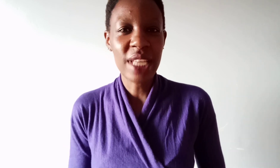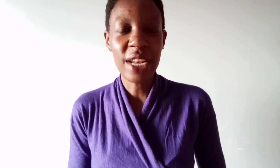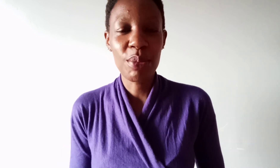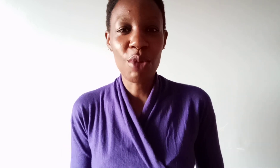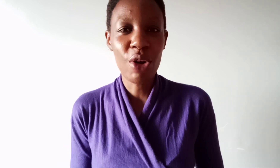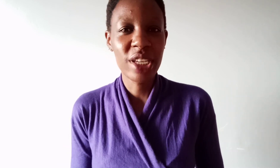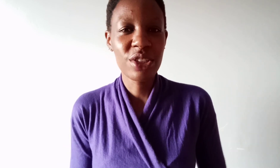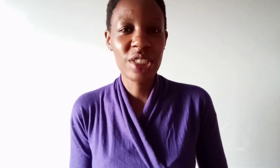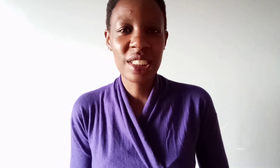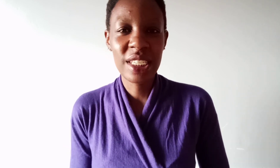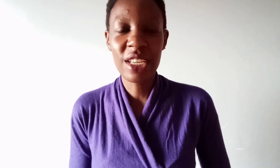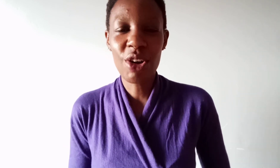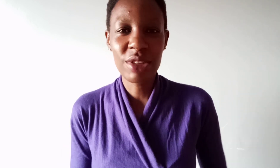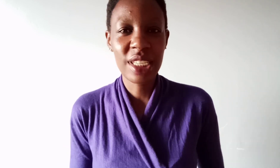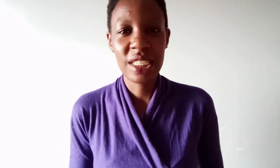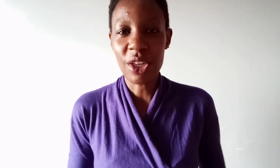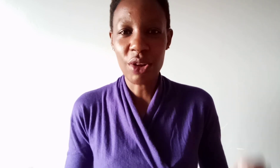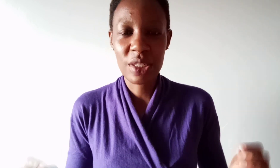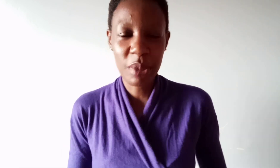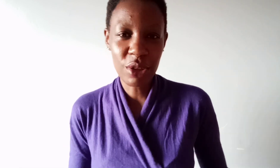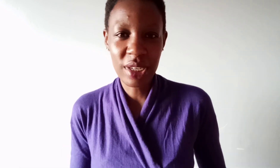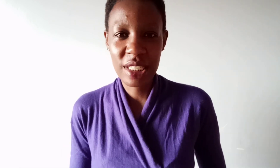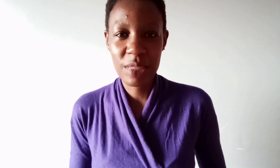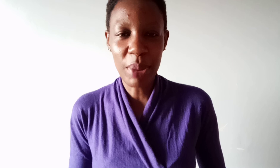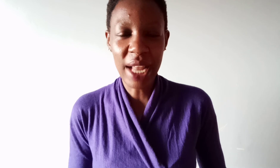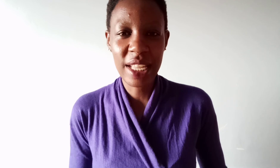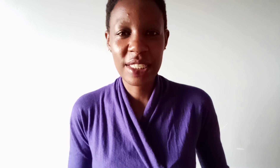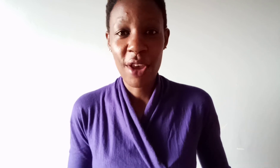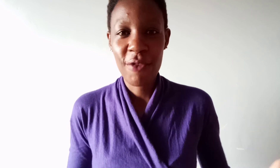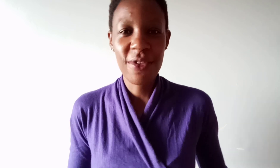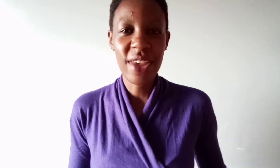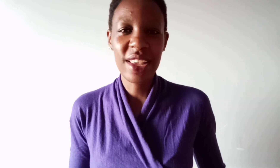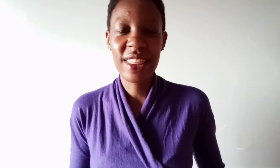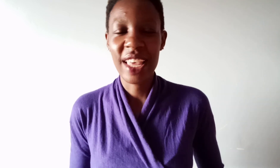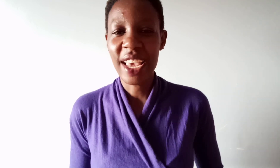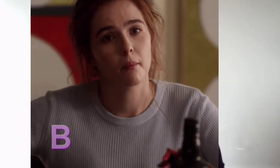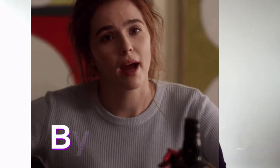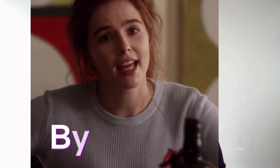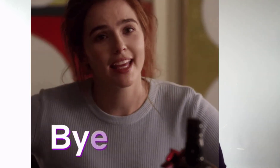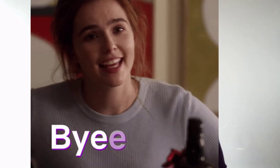and more interesting content on special needs parlors, faith, and action.